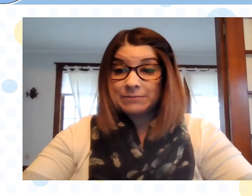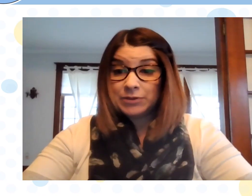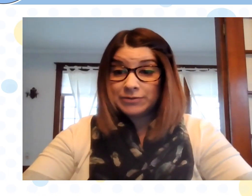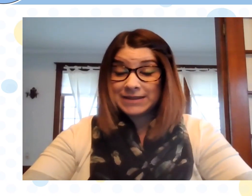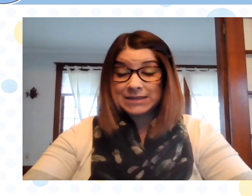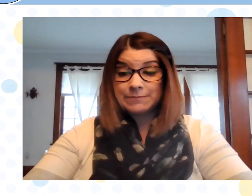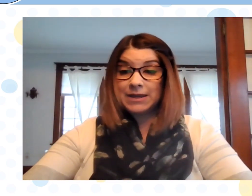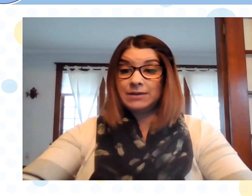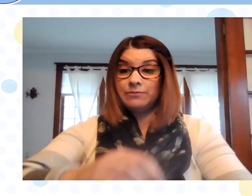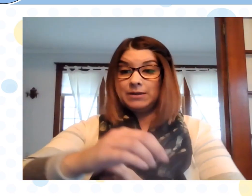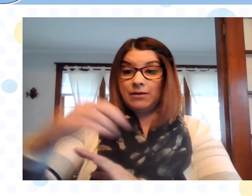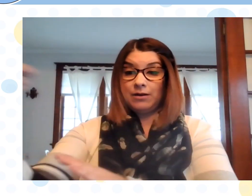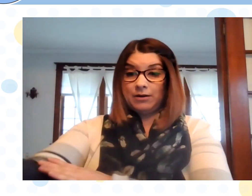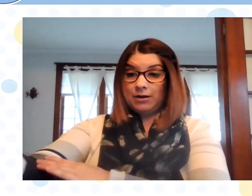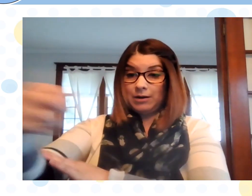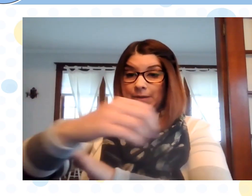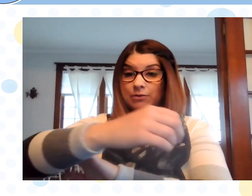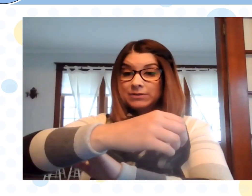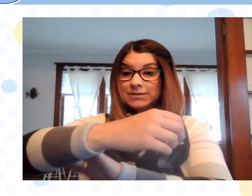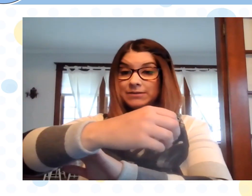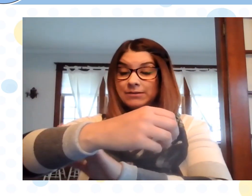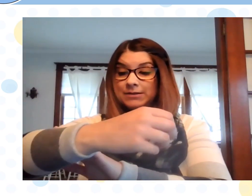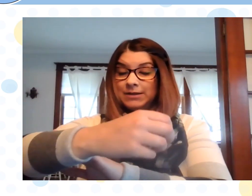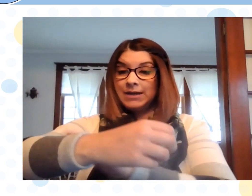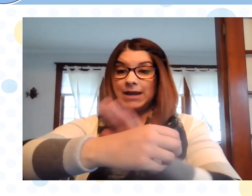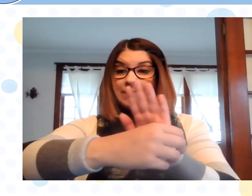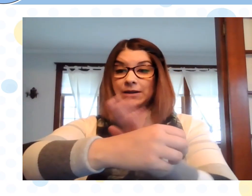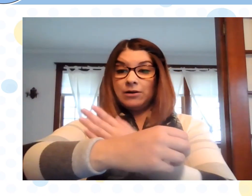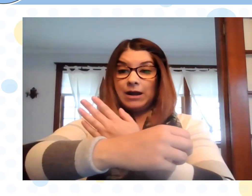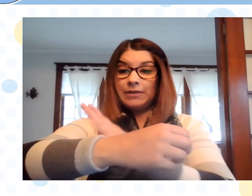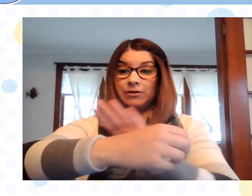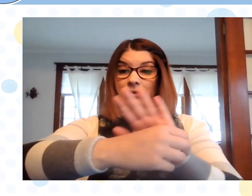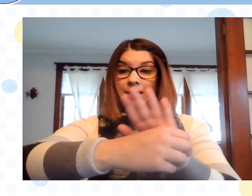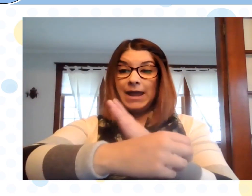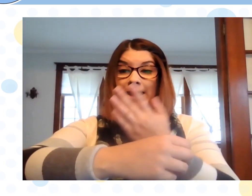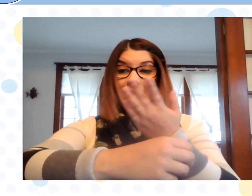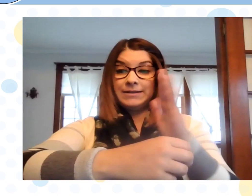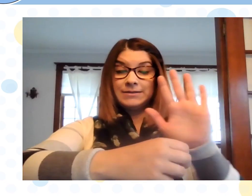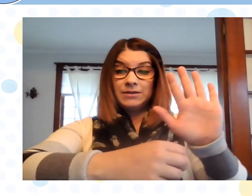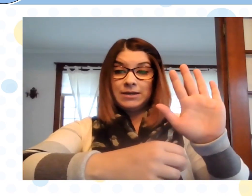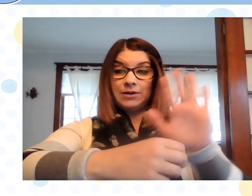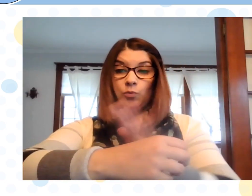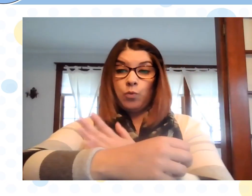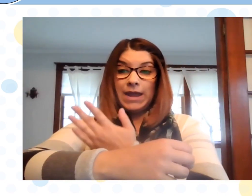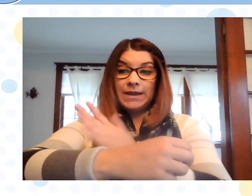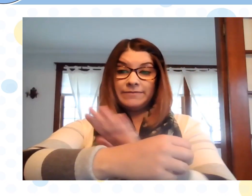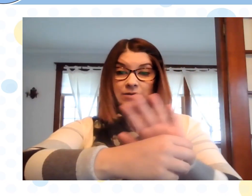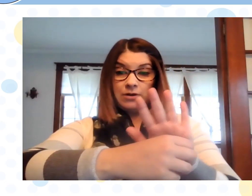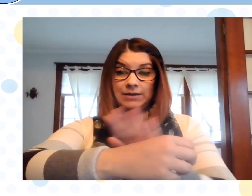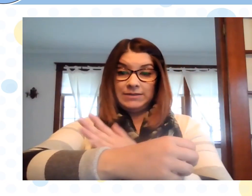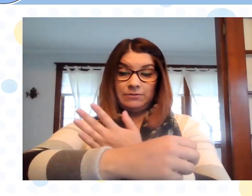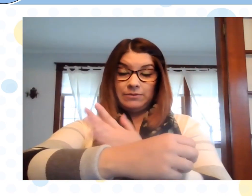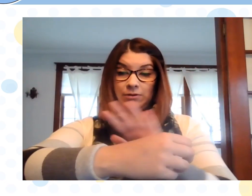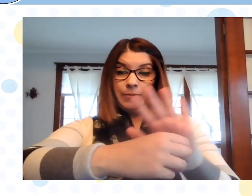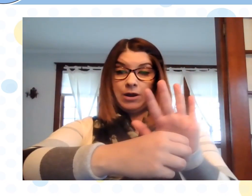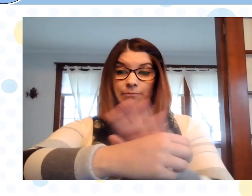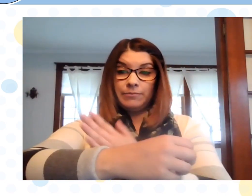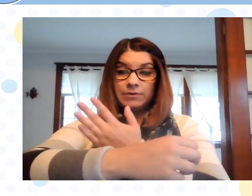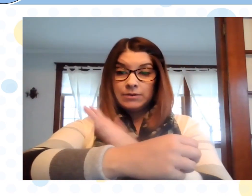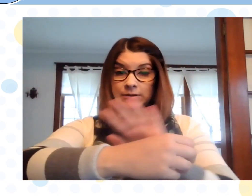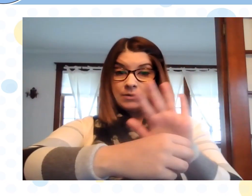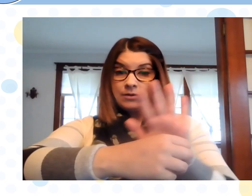And then music is made with our arm out, and then our other hand kind of waves across it with our